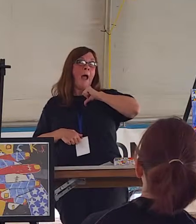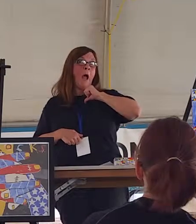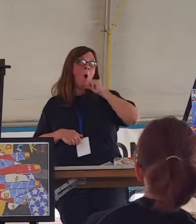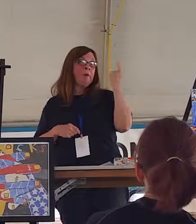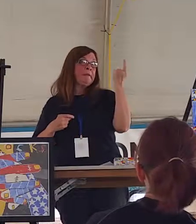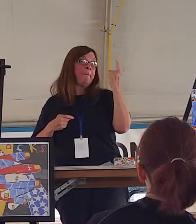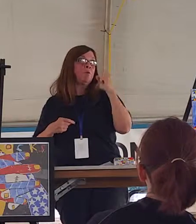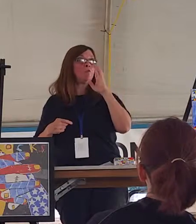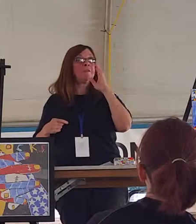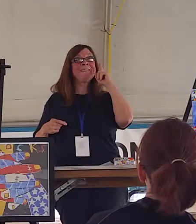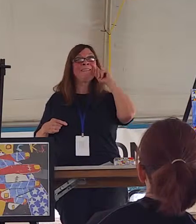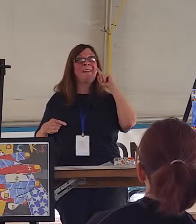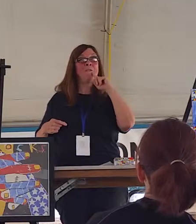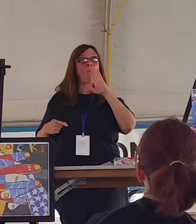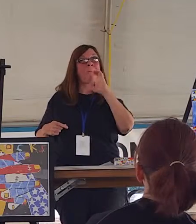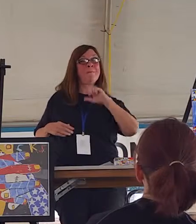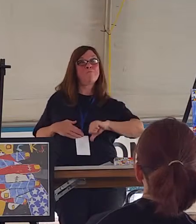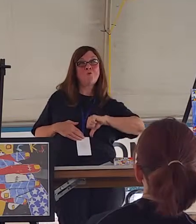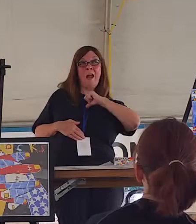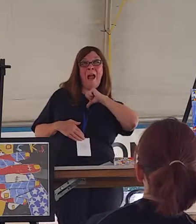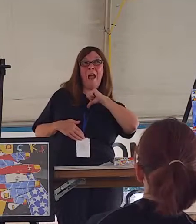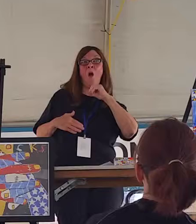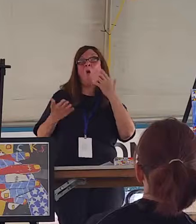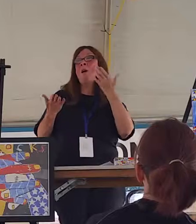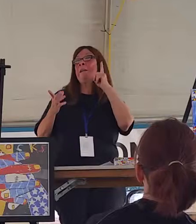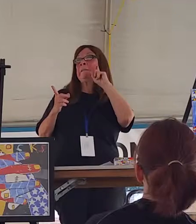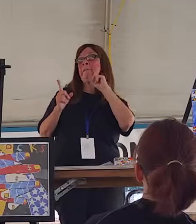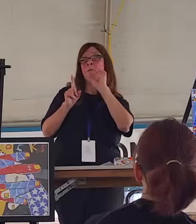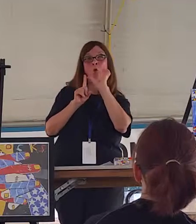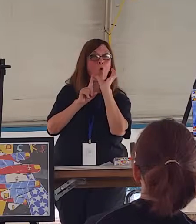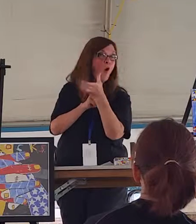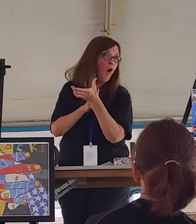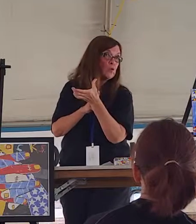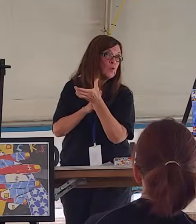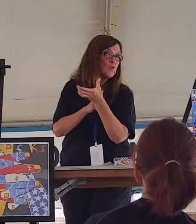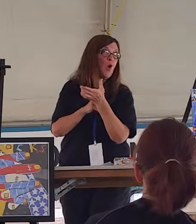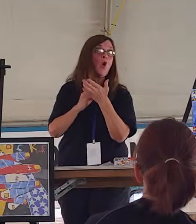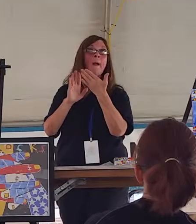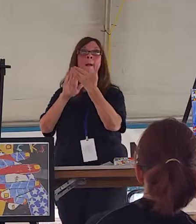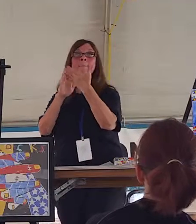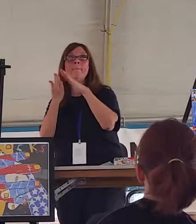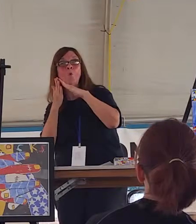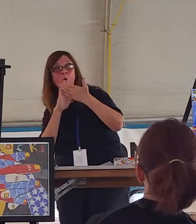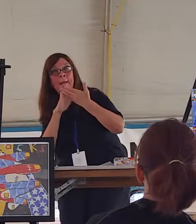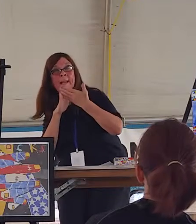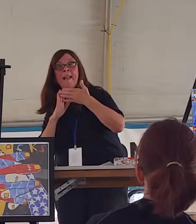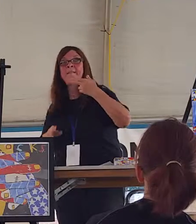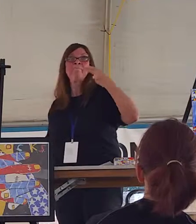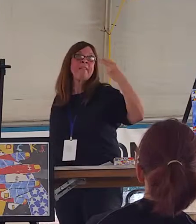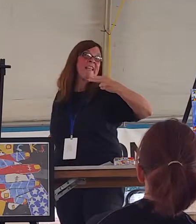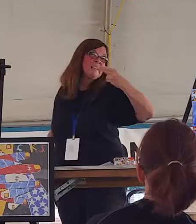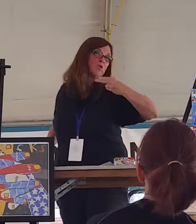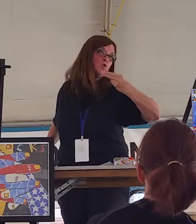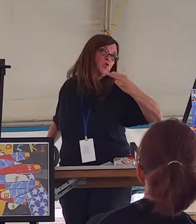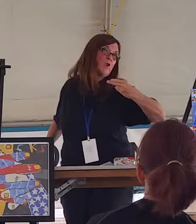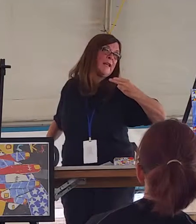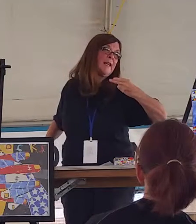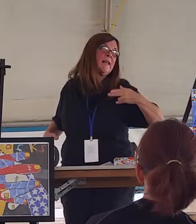that's something to be proud of your deafhood. Proud of deaf culture, the community, the